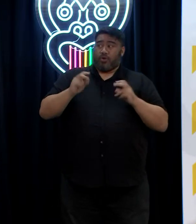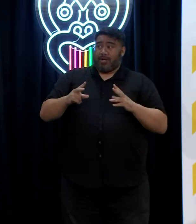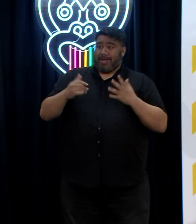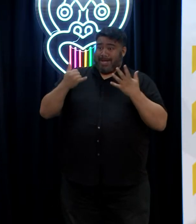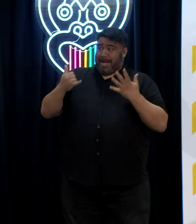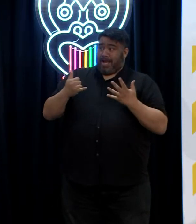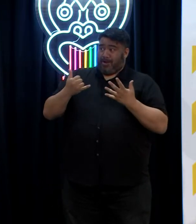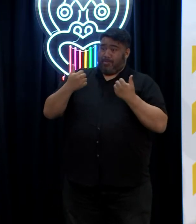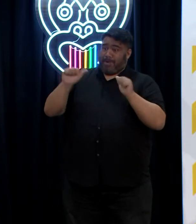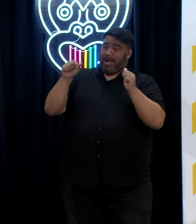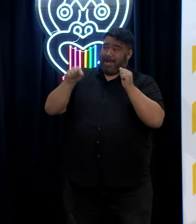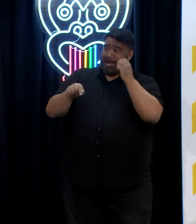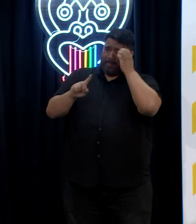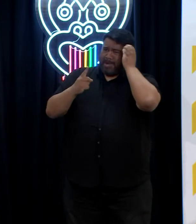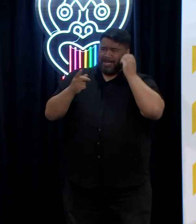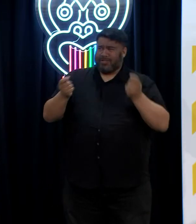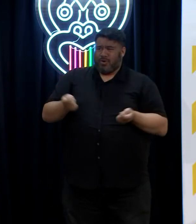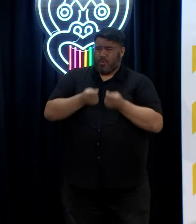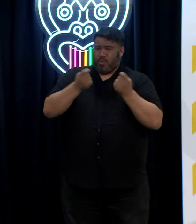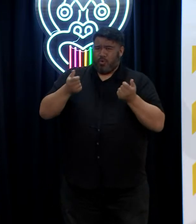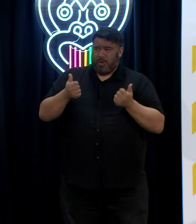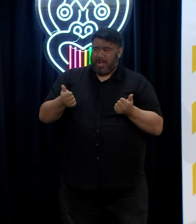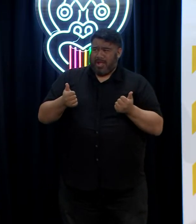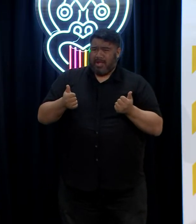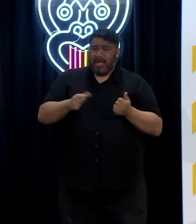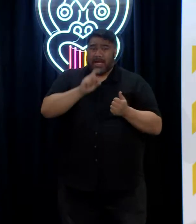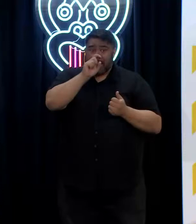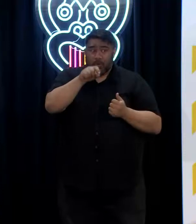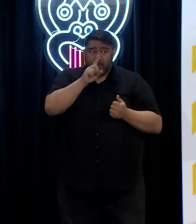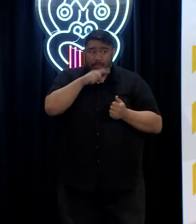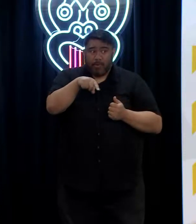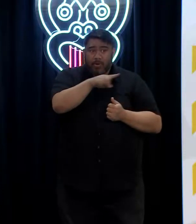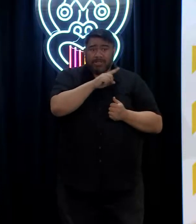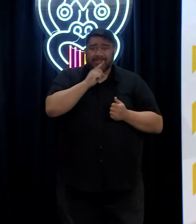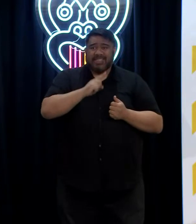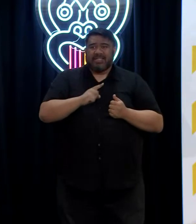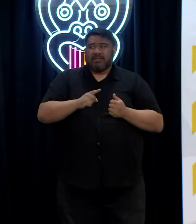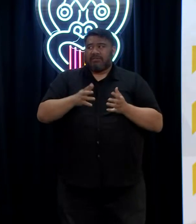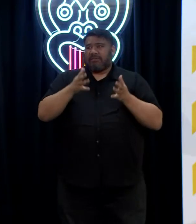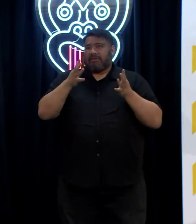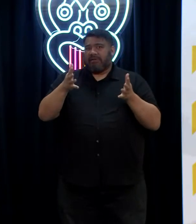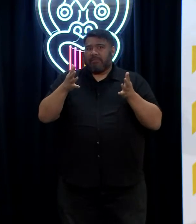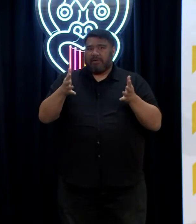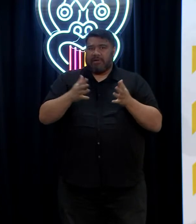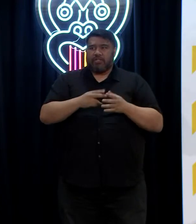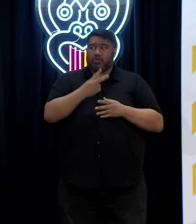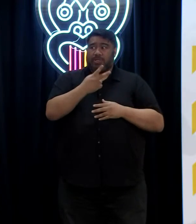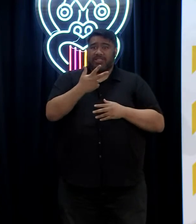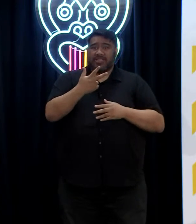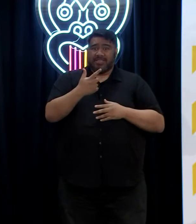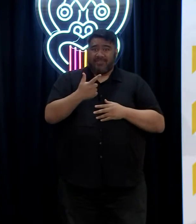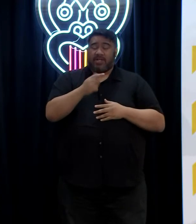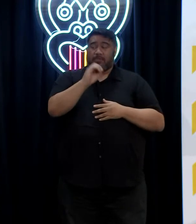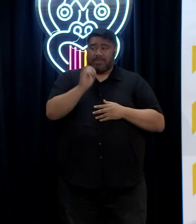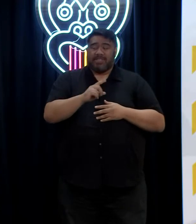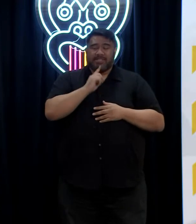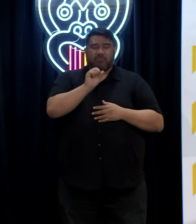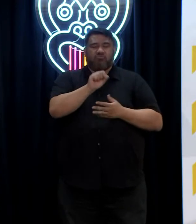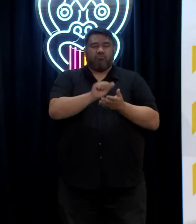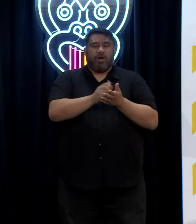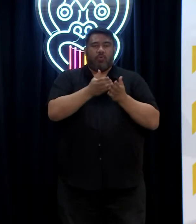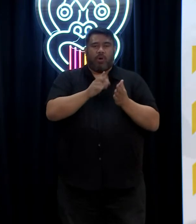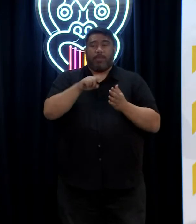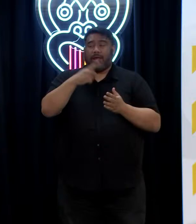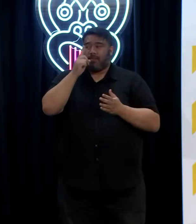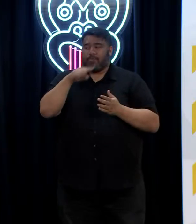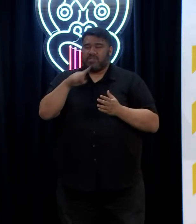tortured, and Kiwis have actually given their full feedback on it. I think it was 27% of people think it was the right thing to do to open. Does that